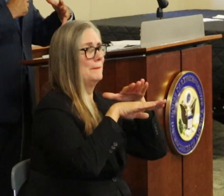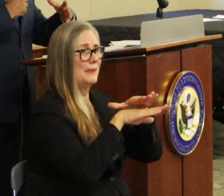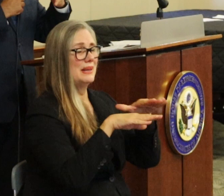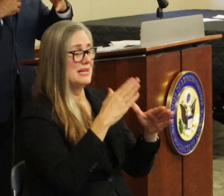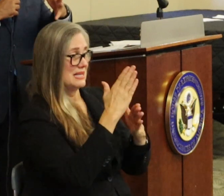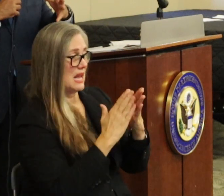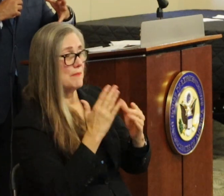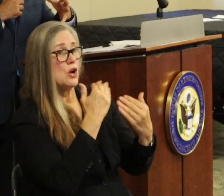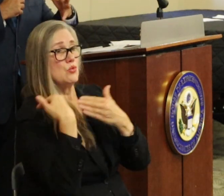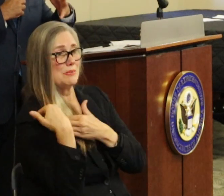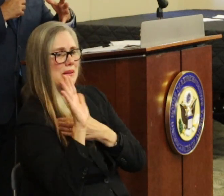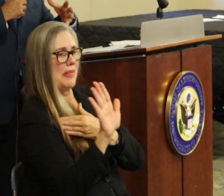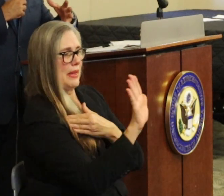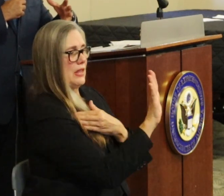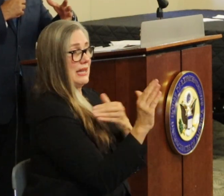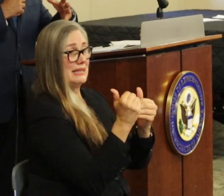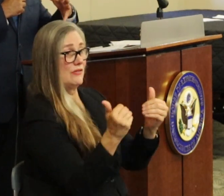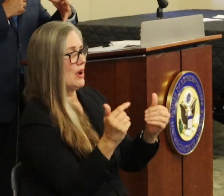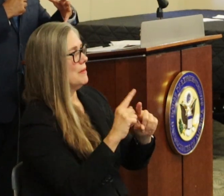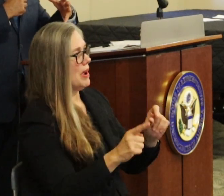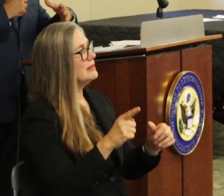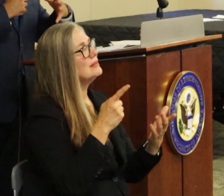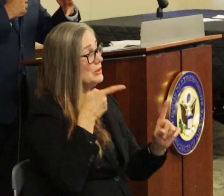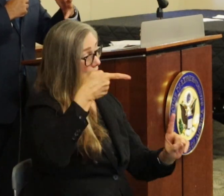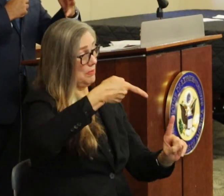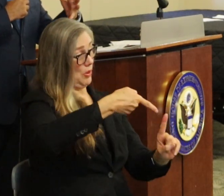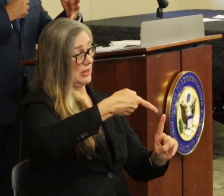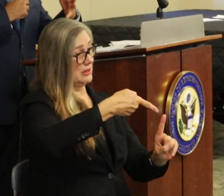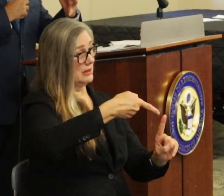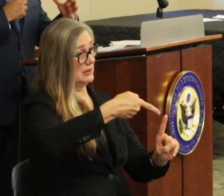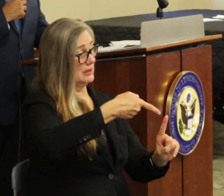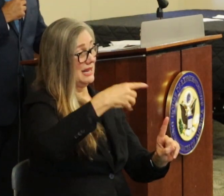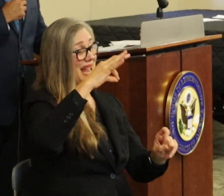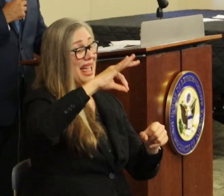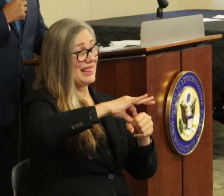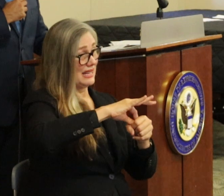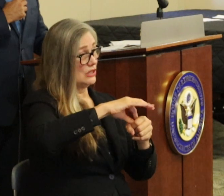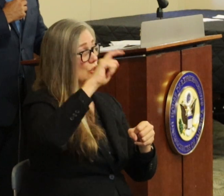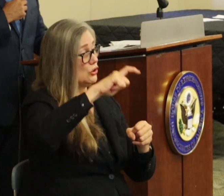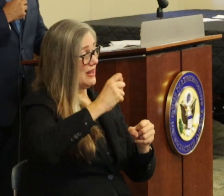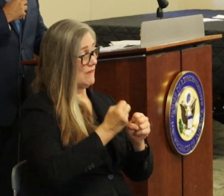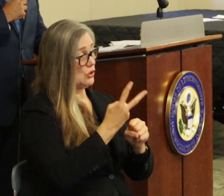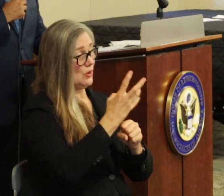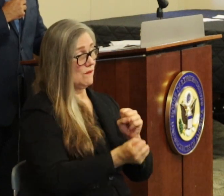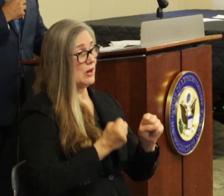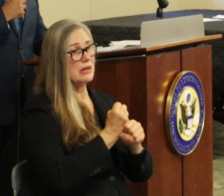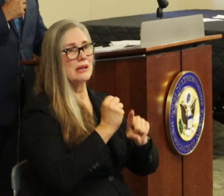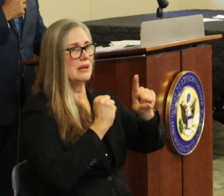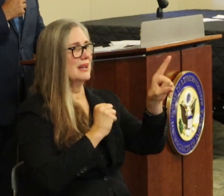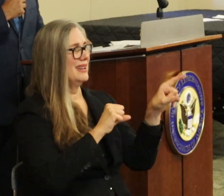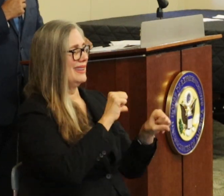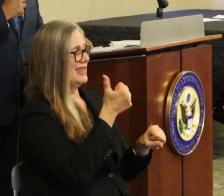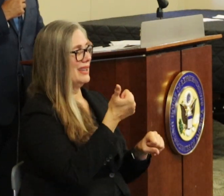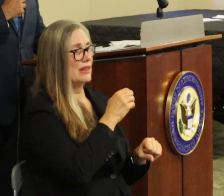at the end of the day, they're elected representatives that every 2-4 years, there's an election. And the other board